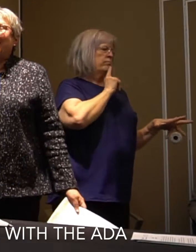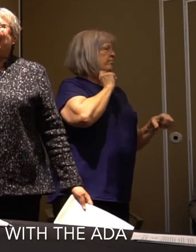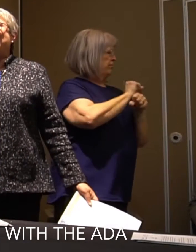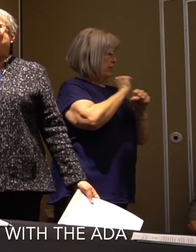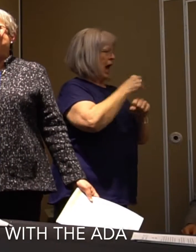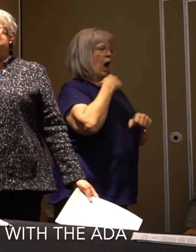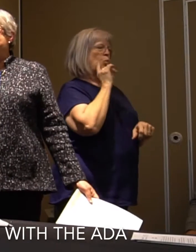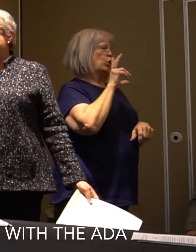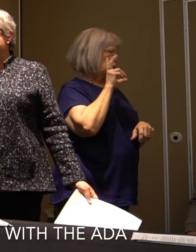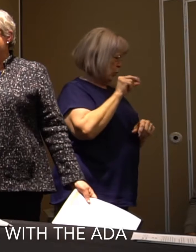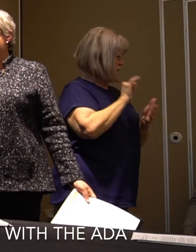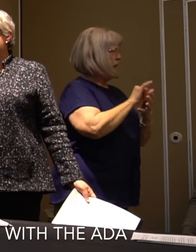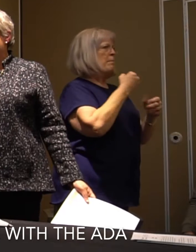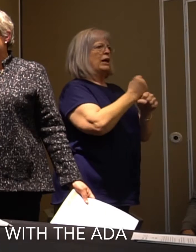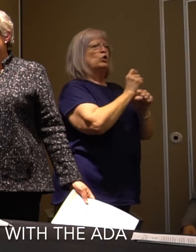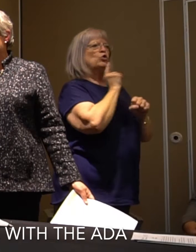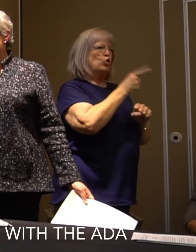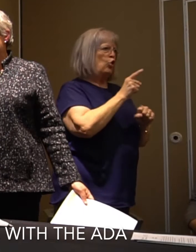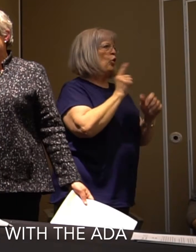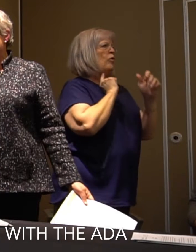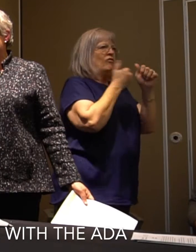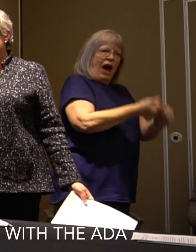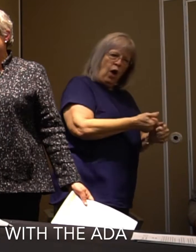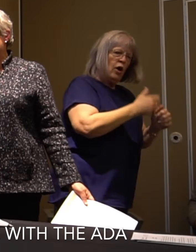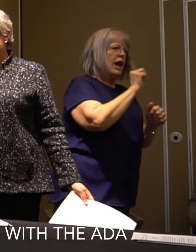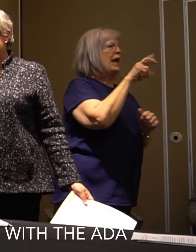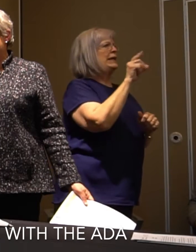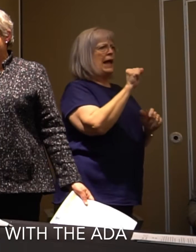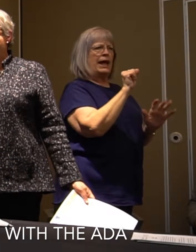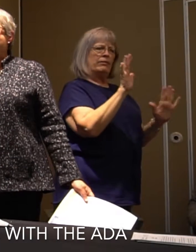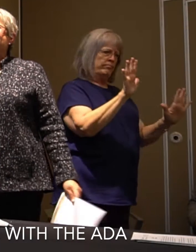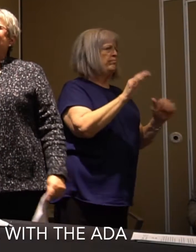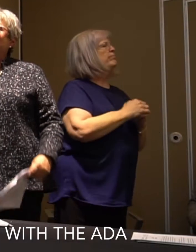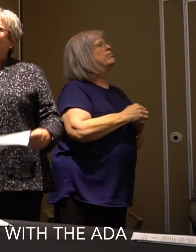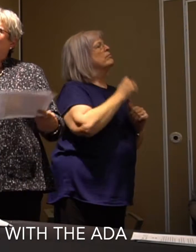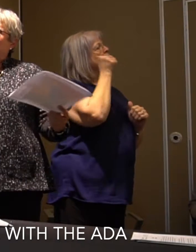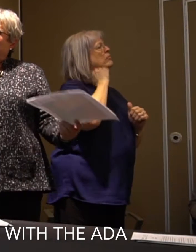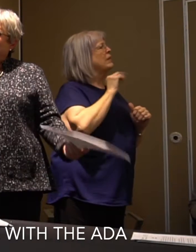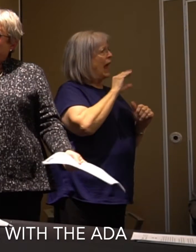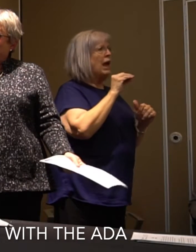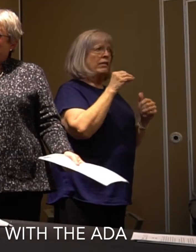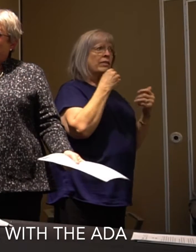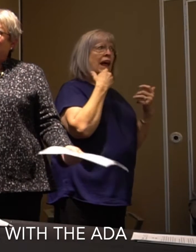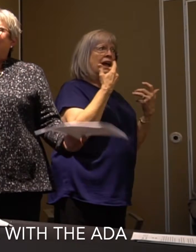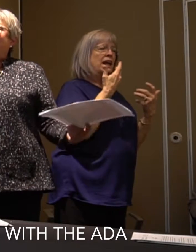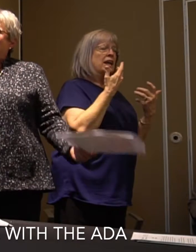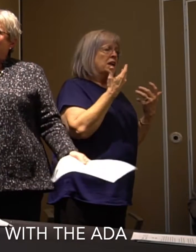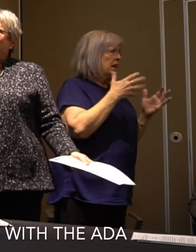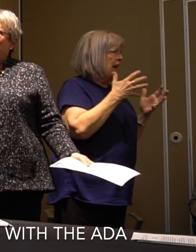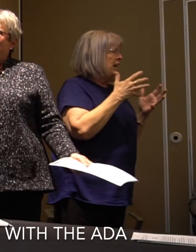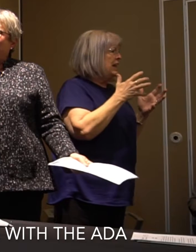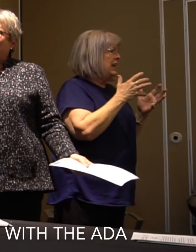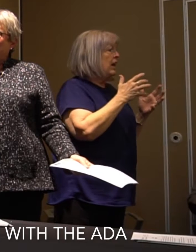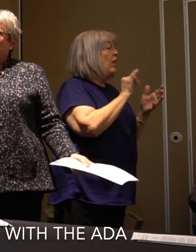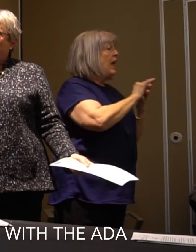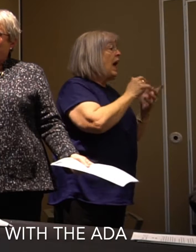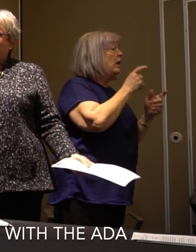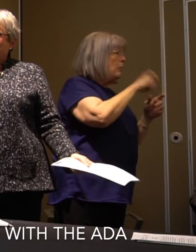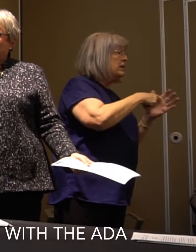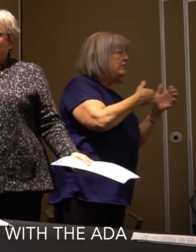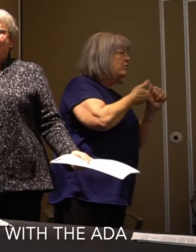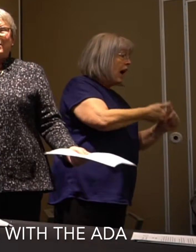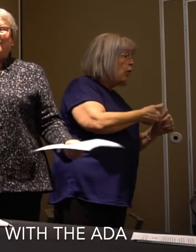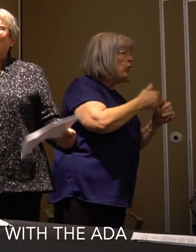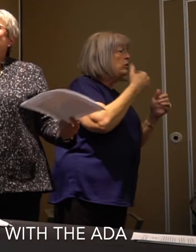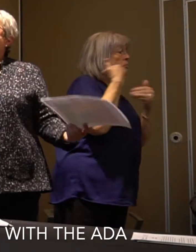ensure that the ADA we're in compliance with the ADA. And they have delegated in some ways that compliance to the